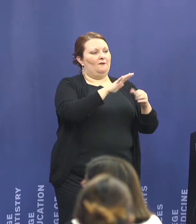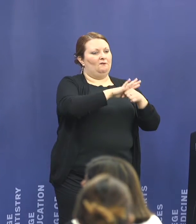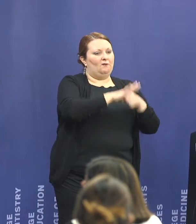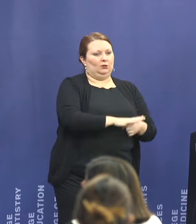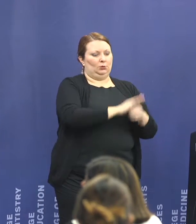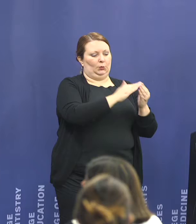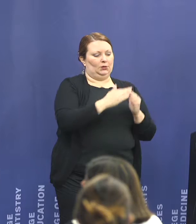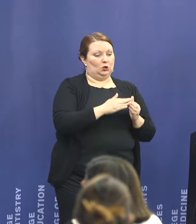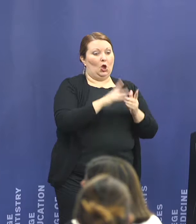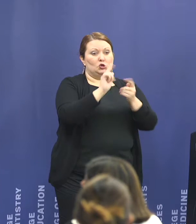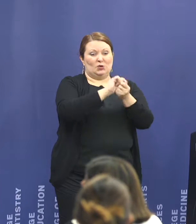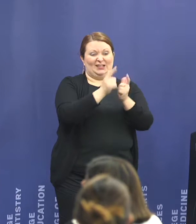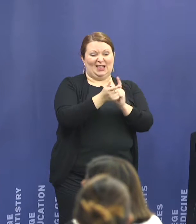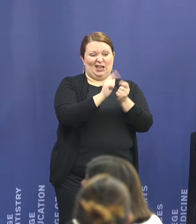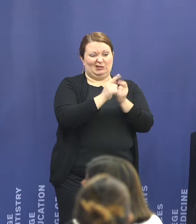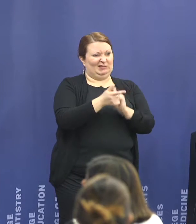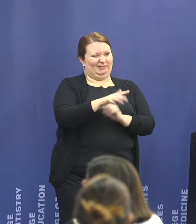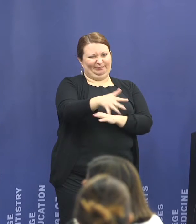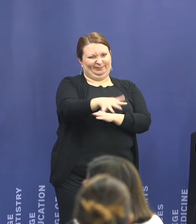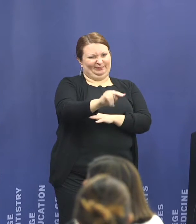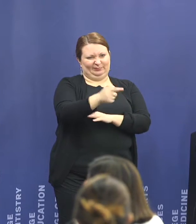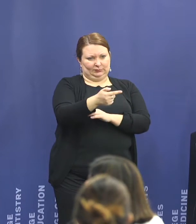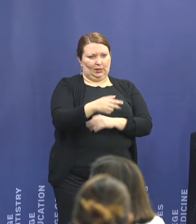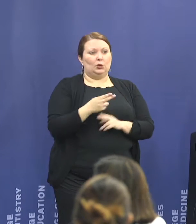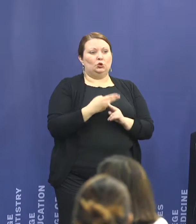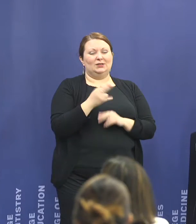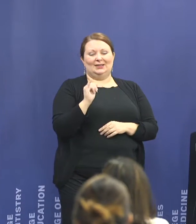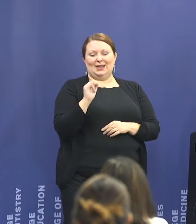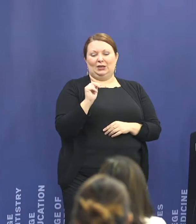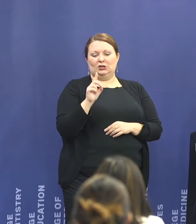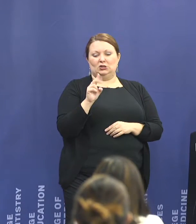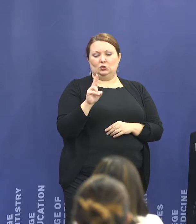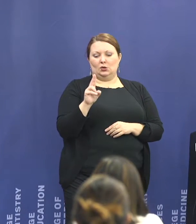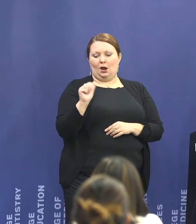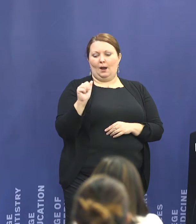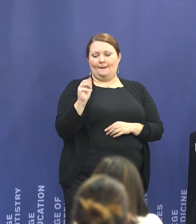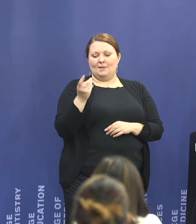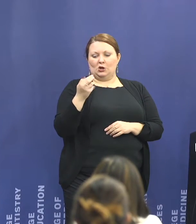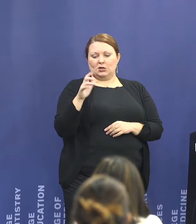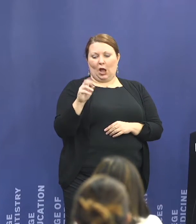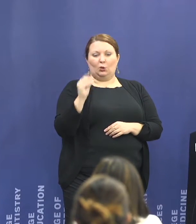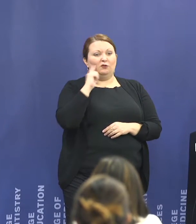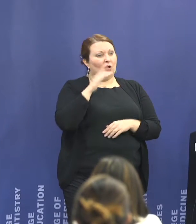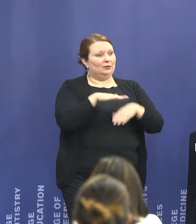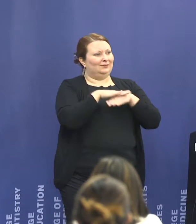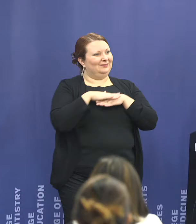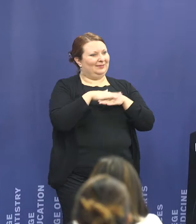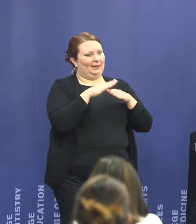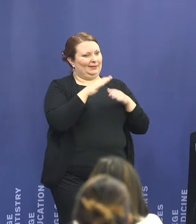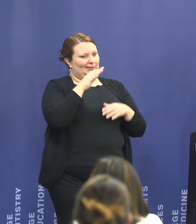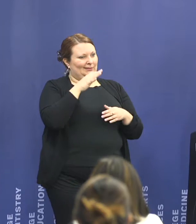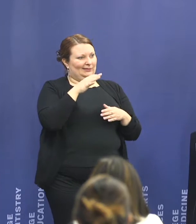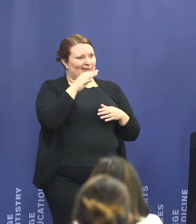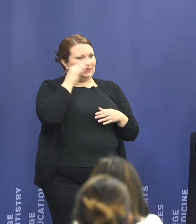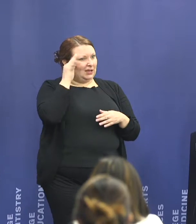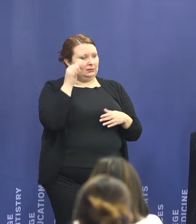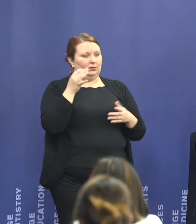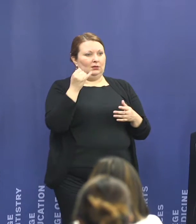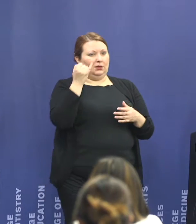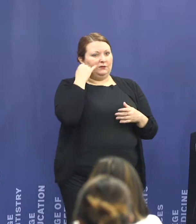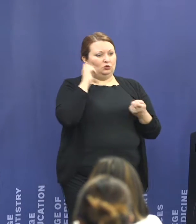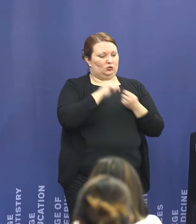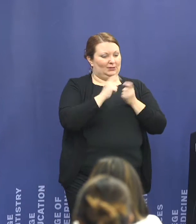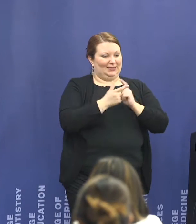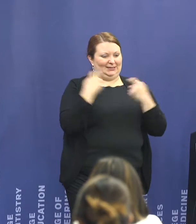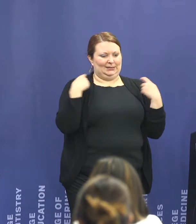are problematic. For a while, they were using Indio Americano for American Indian, and if you translate that in Spanish, it makes